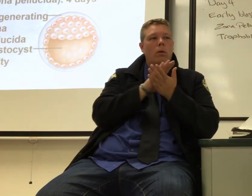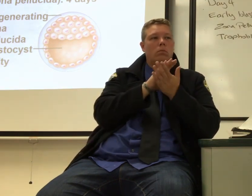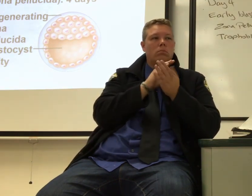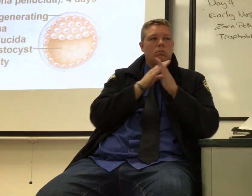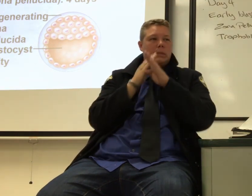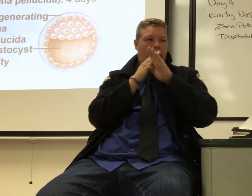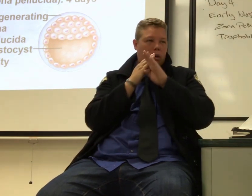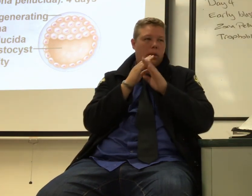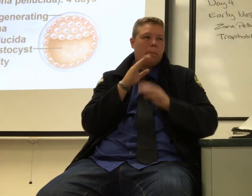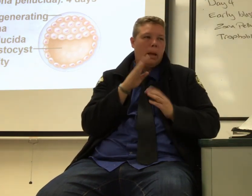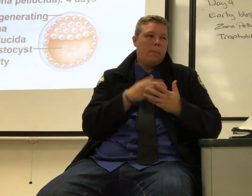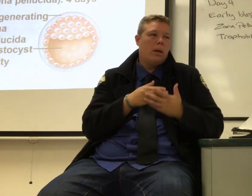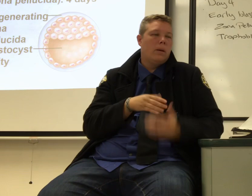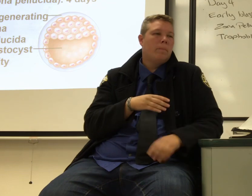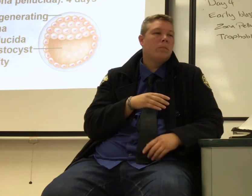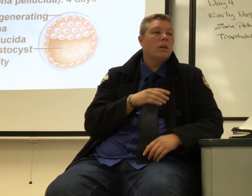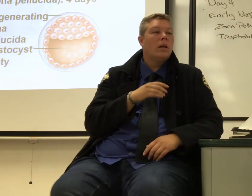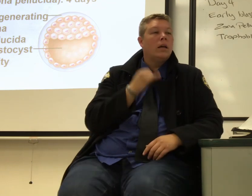extra embryonic,